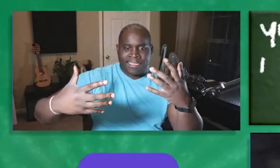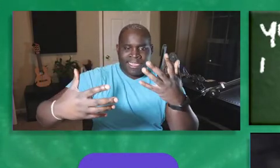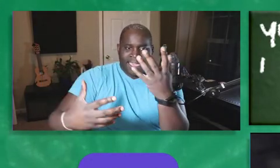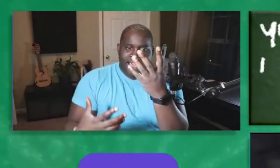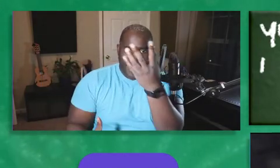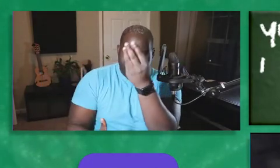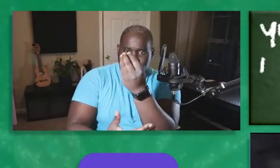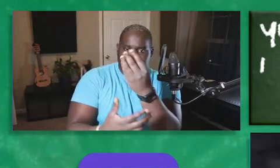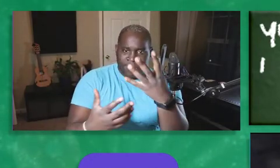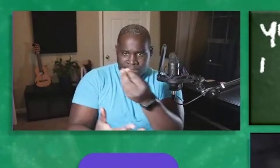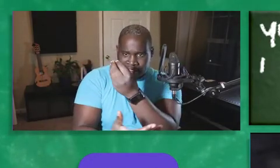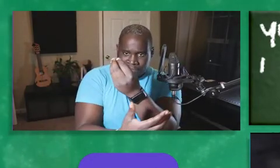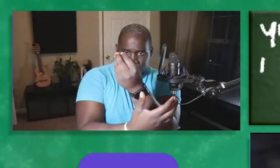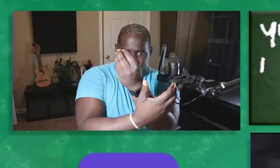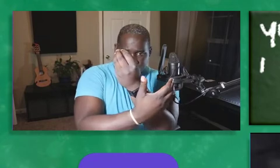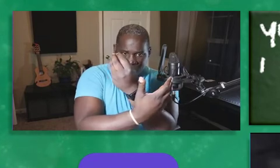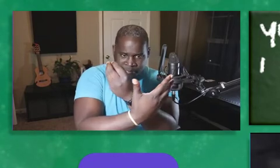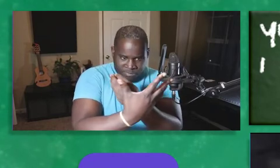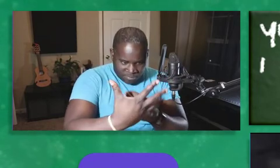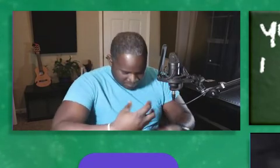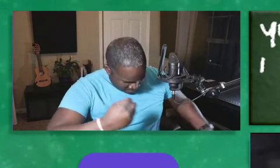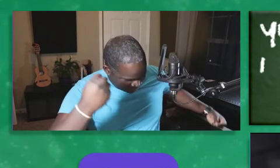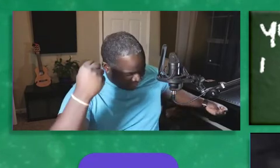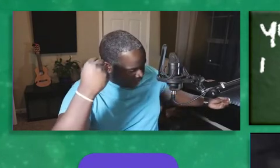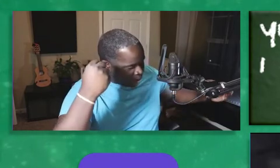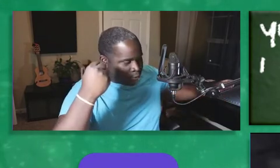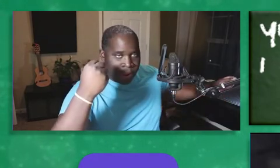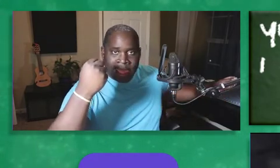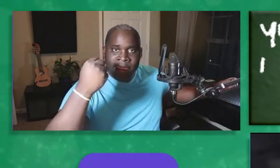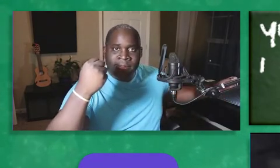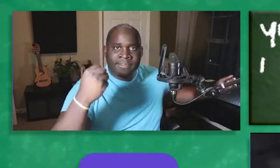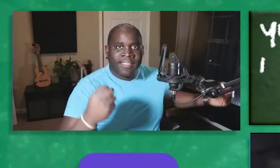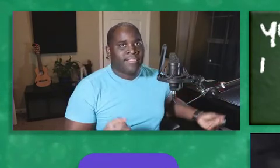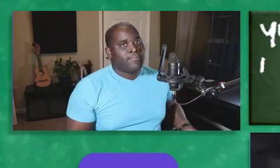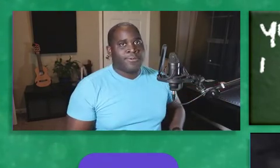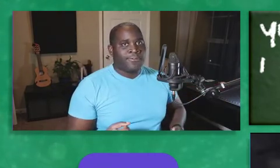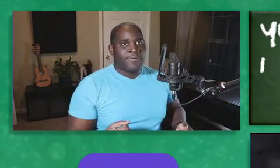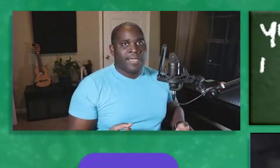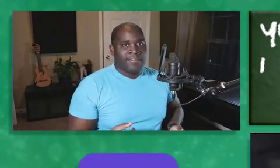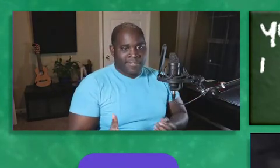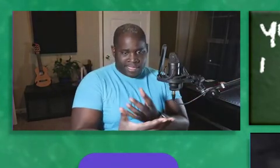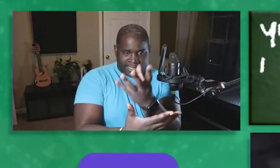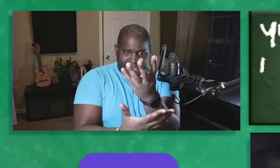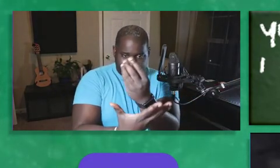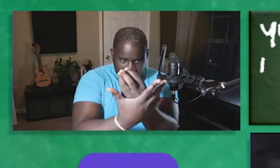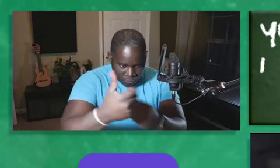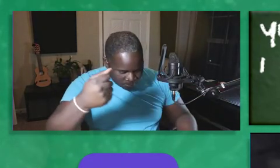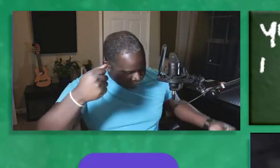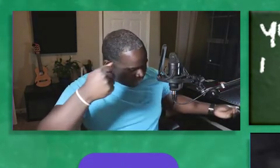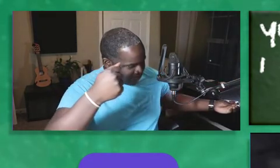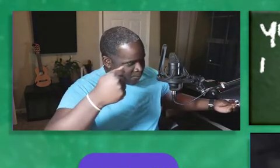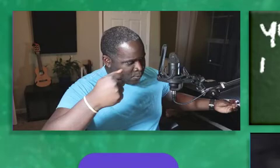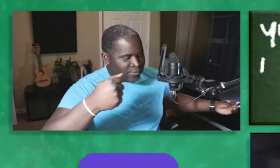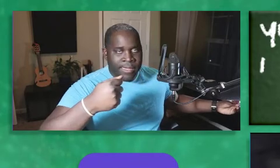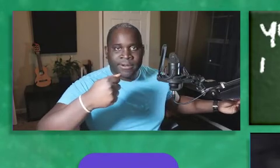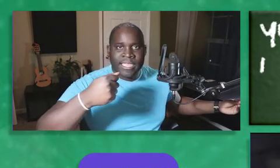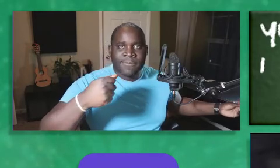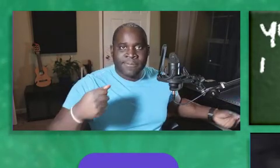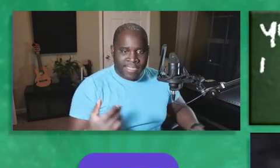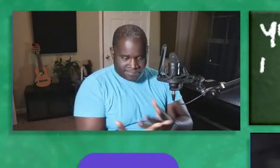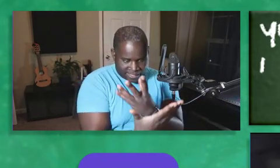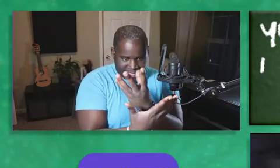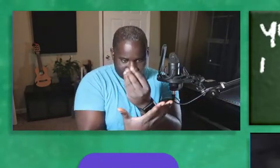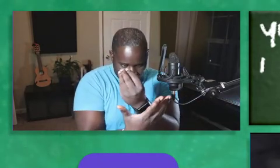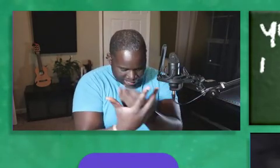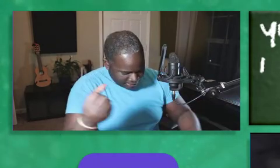like, I had your boys, but they went away, that's a beautiful way of saying like, I almost was able to keep